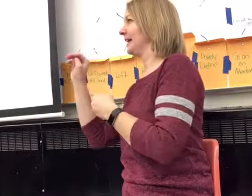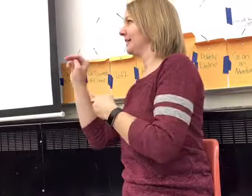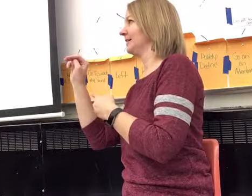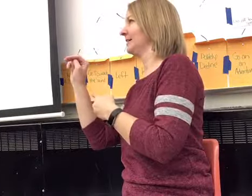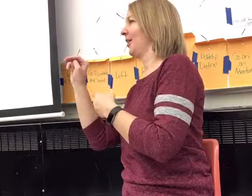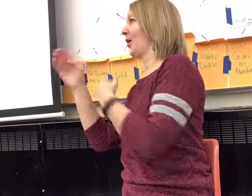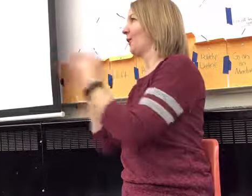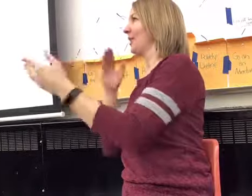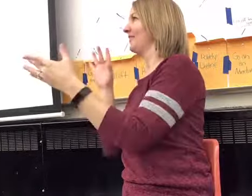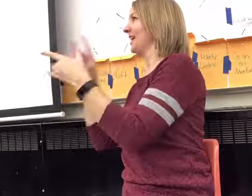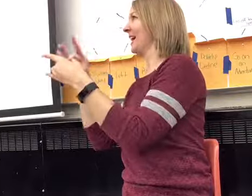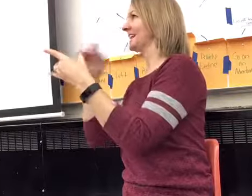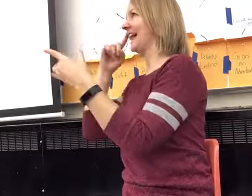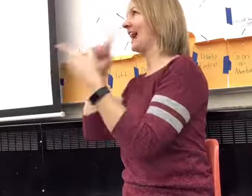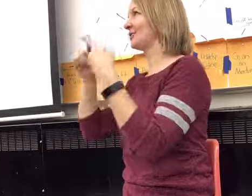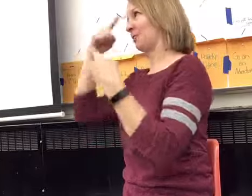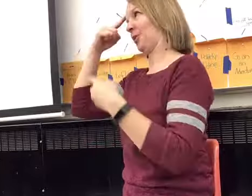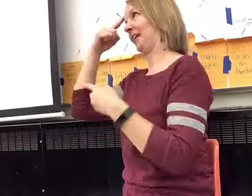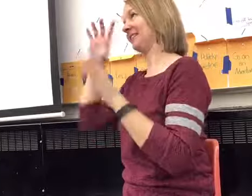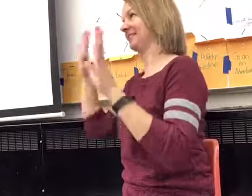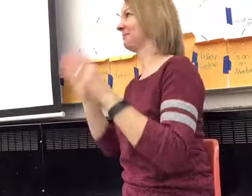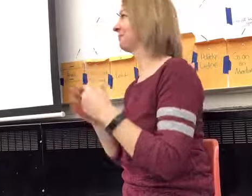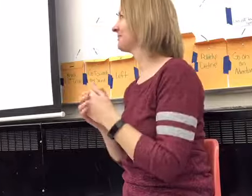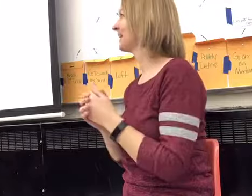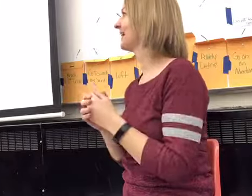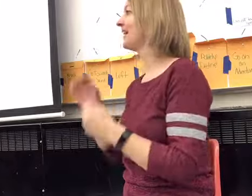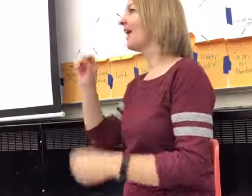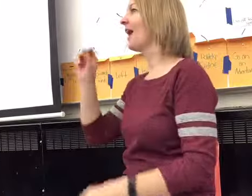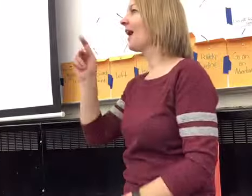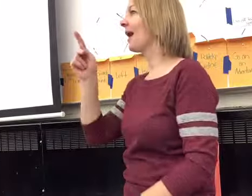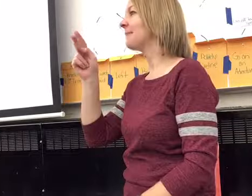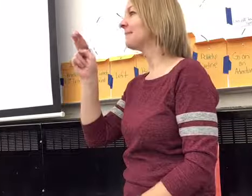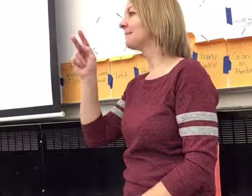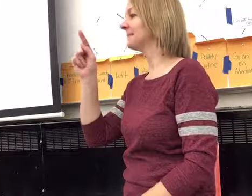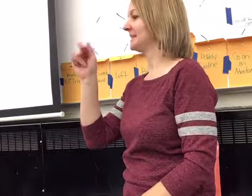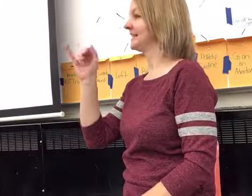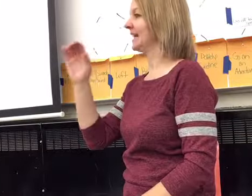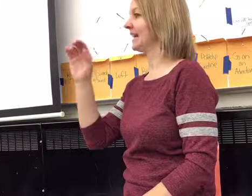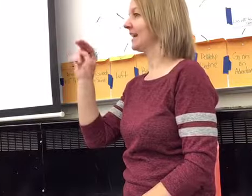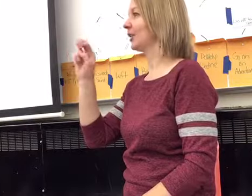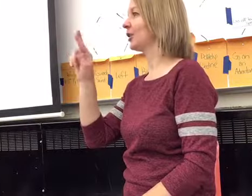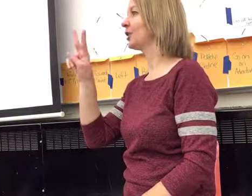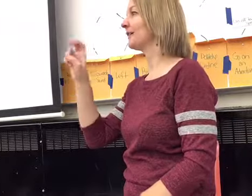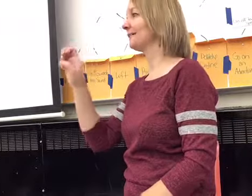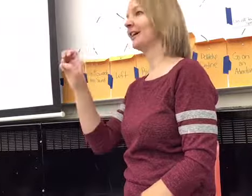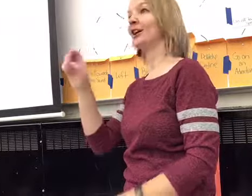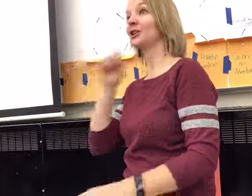your eye to your brain. Okay? Optic nerve. Sure, optic nerve. That sounds fancy. Now, what